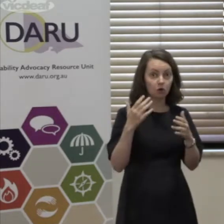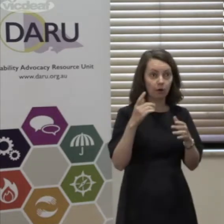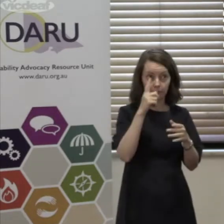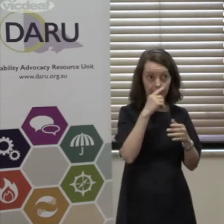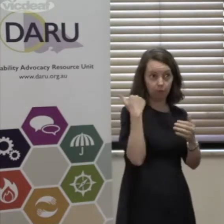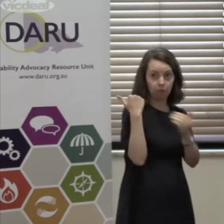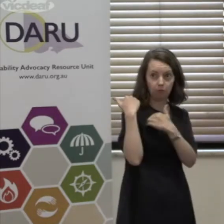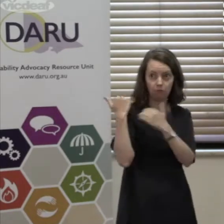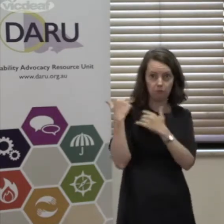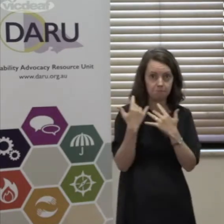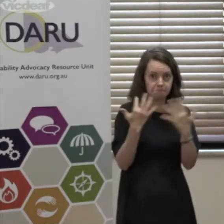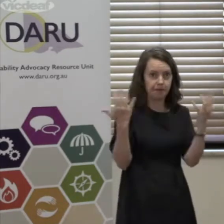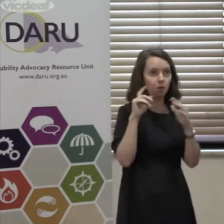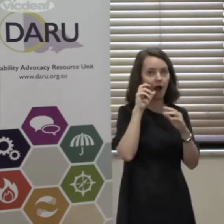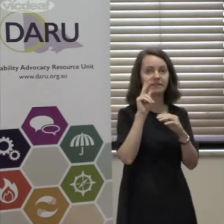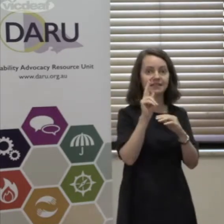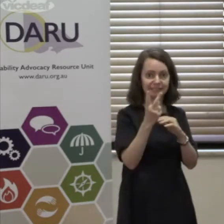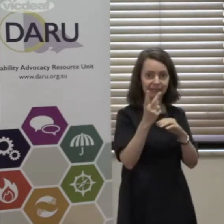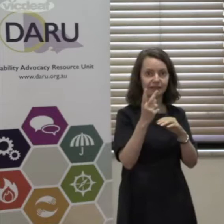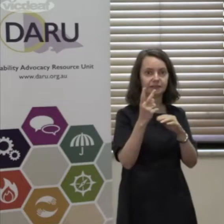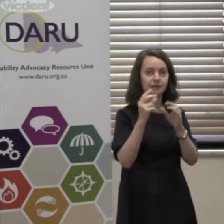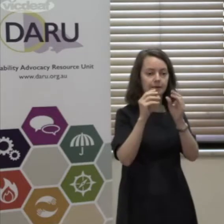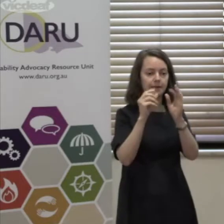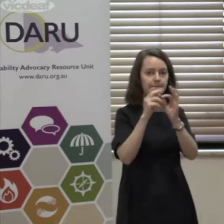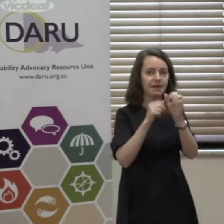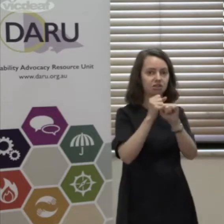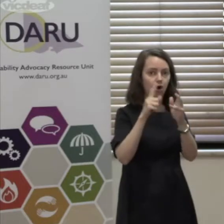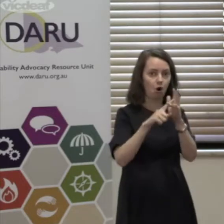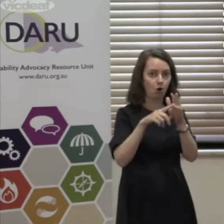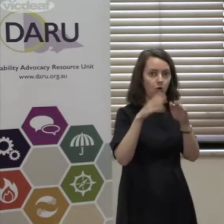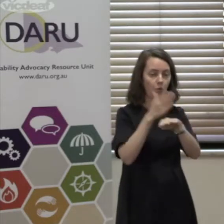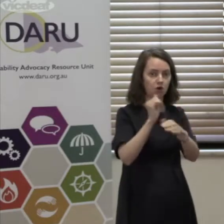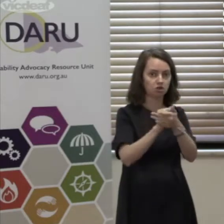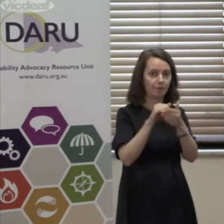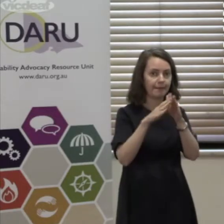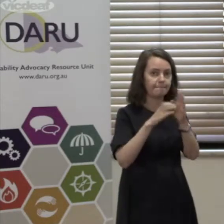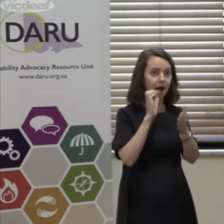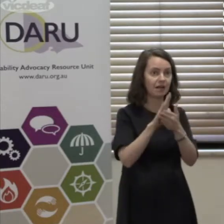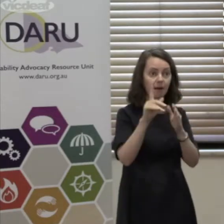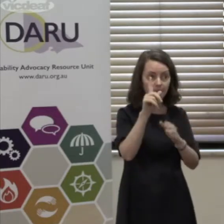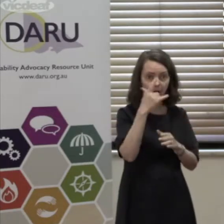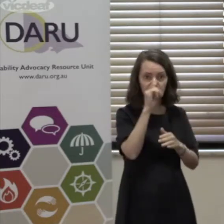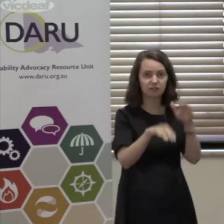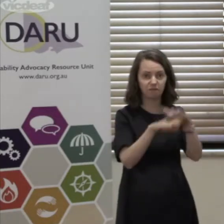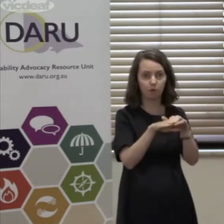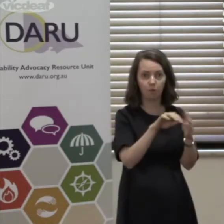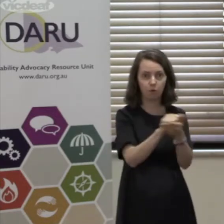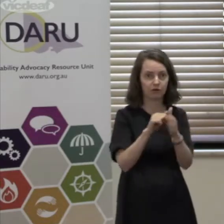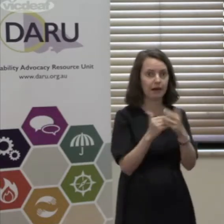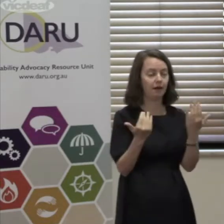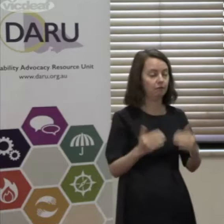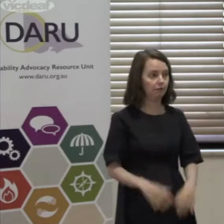Bendigo in March, although I regret to tell you that I think it's already fully subscribed as well. However, I would say